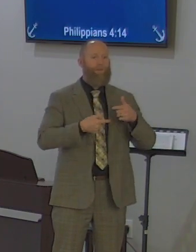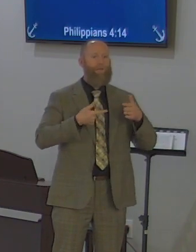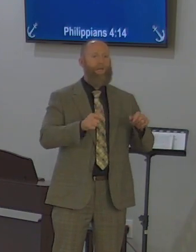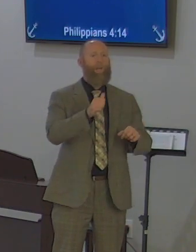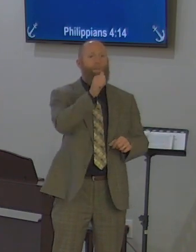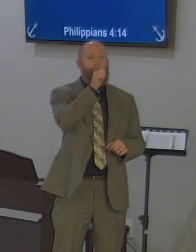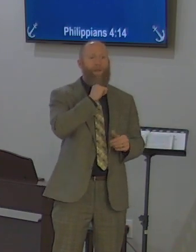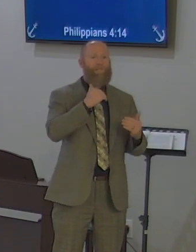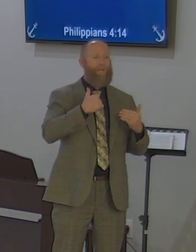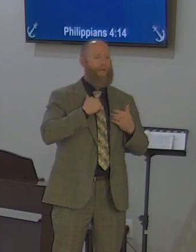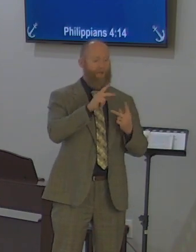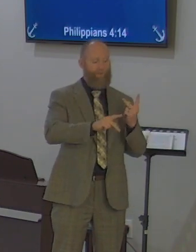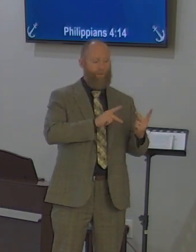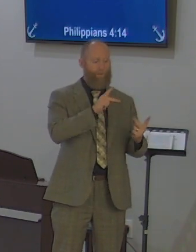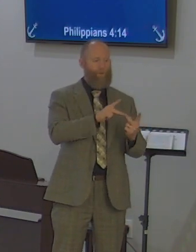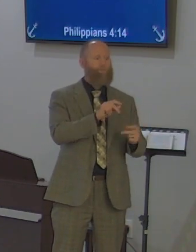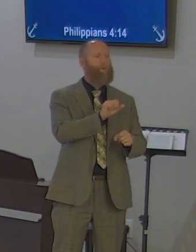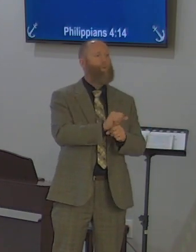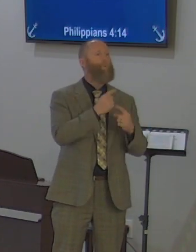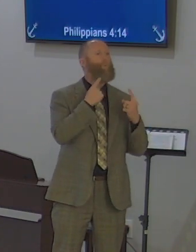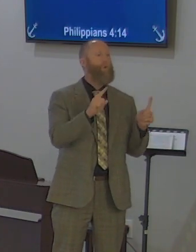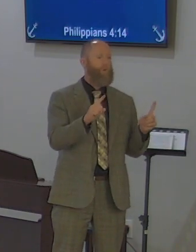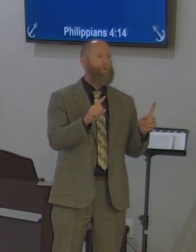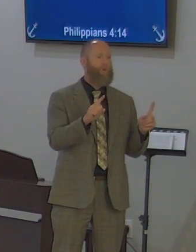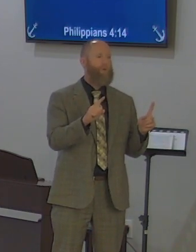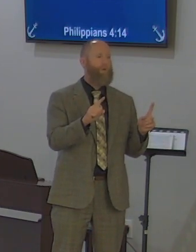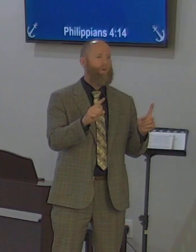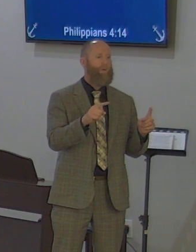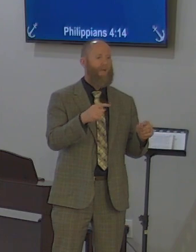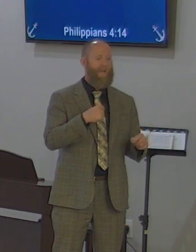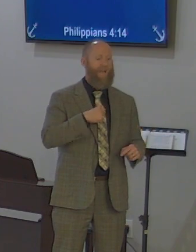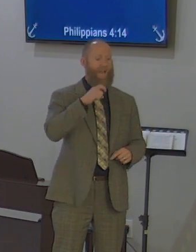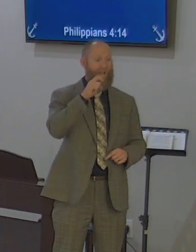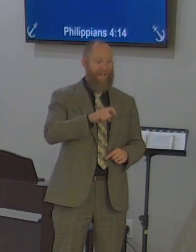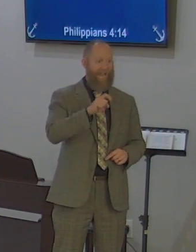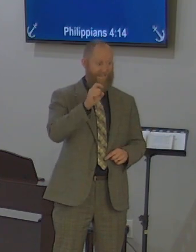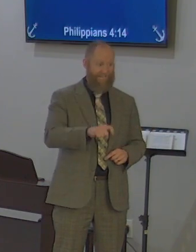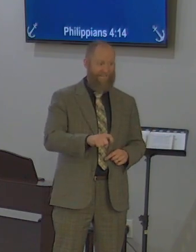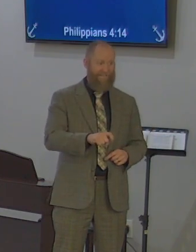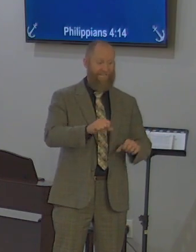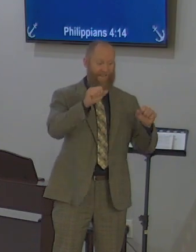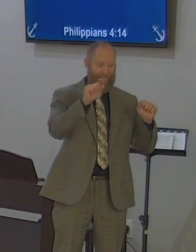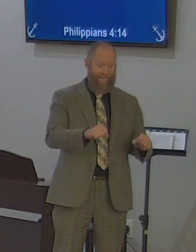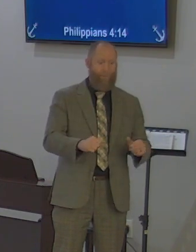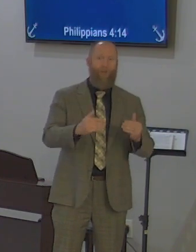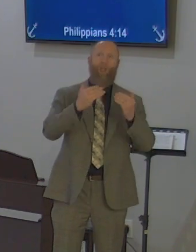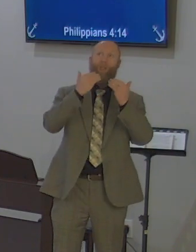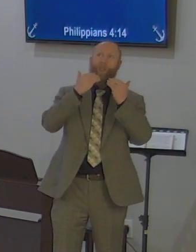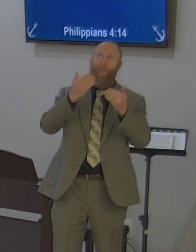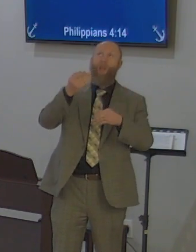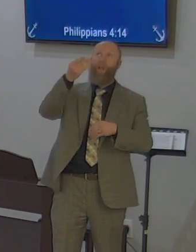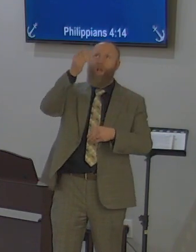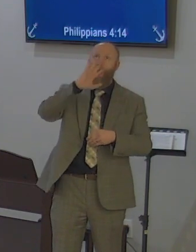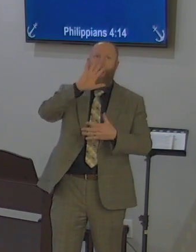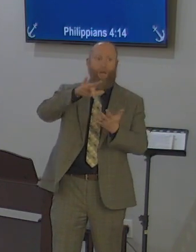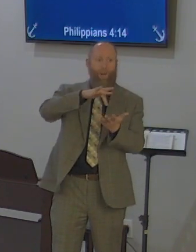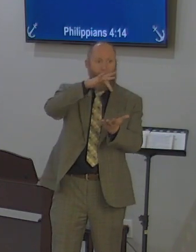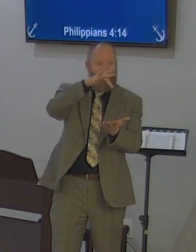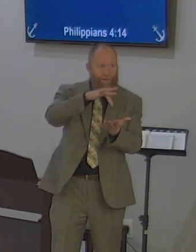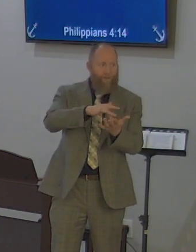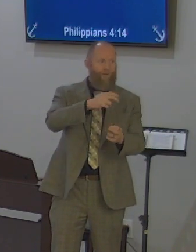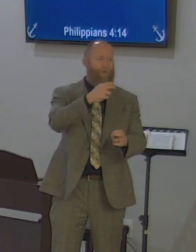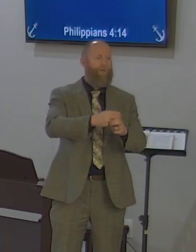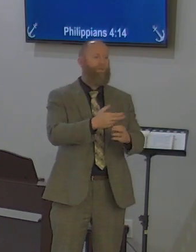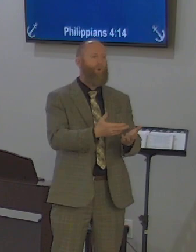work. That I'm to be able to thank God when I'm in the midst of the most difficult things. The most